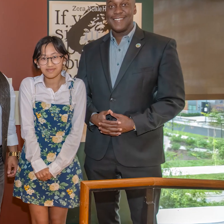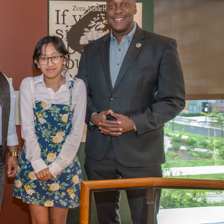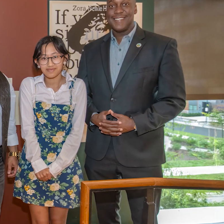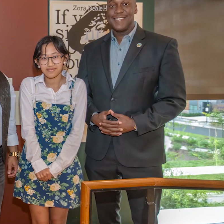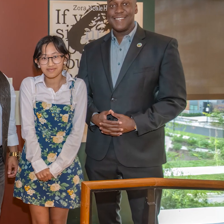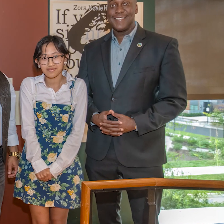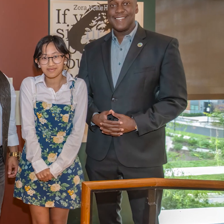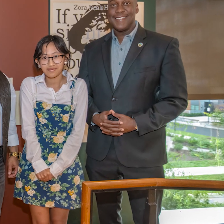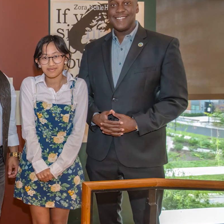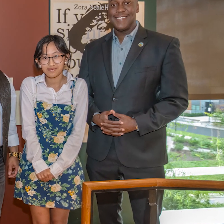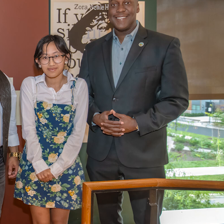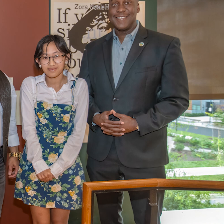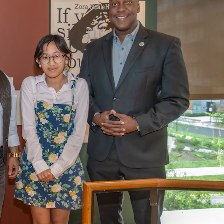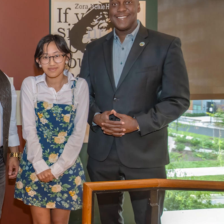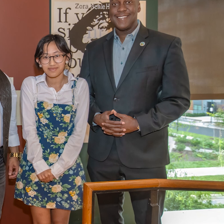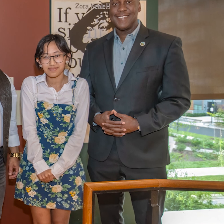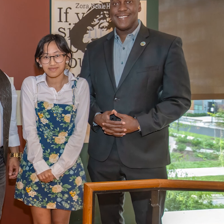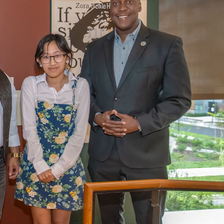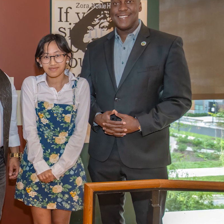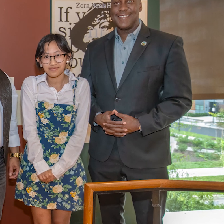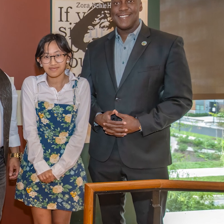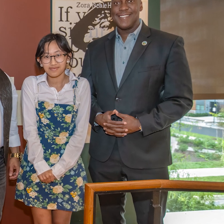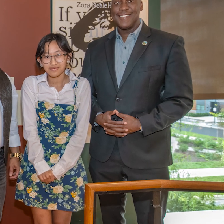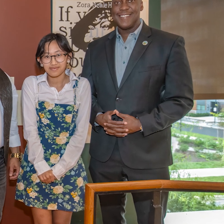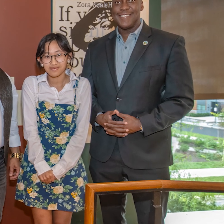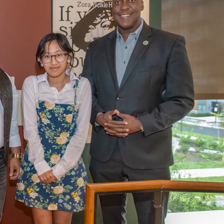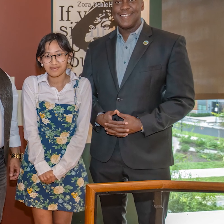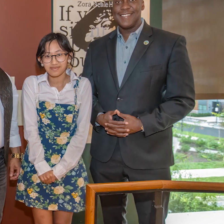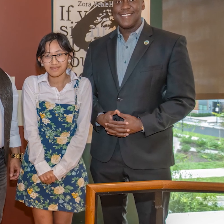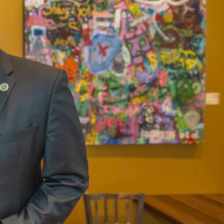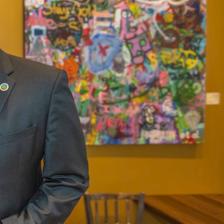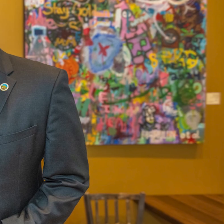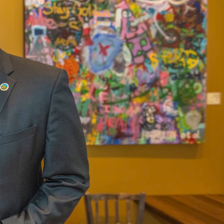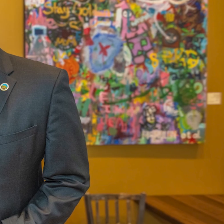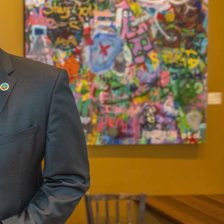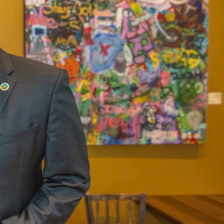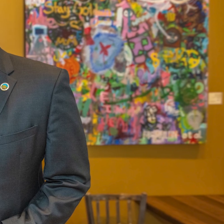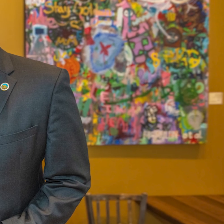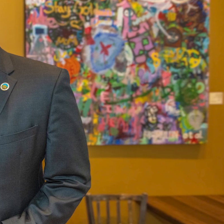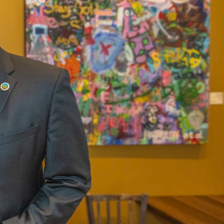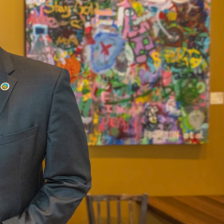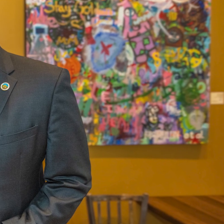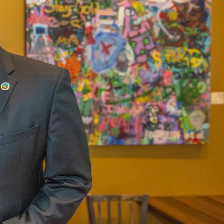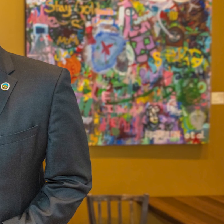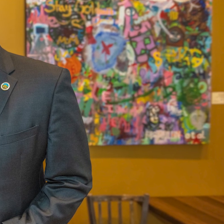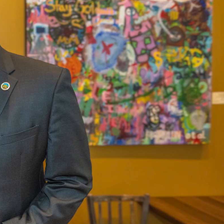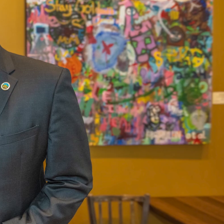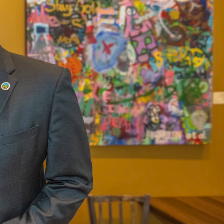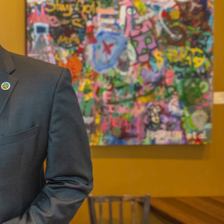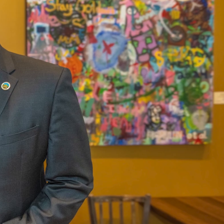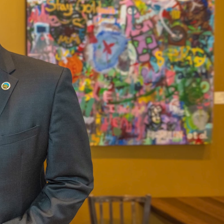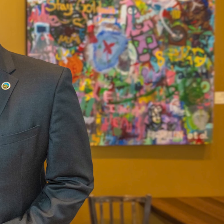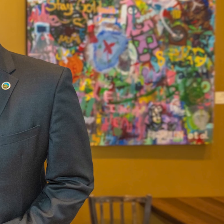to appoint Mayan Nguyen as Howard County's very first Youth Poet Laureate.